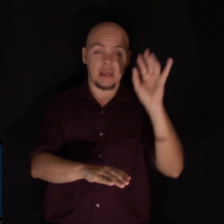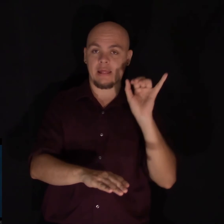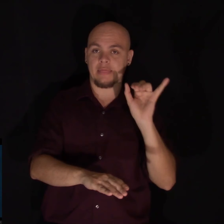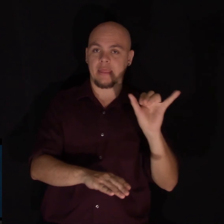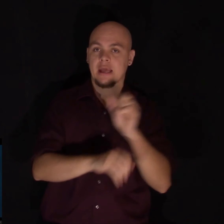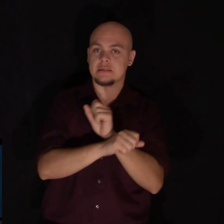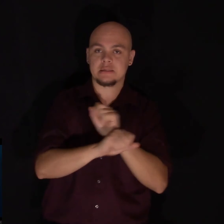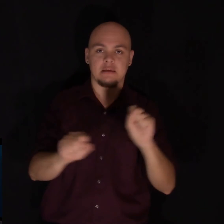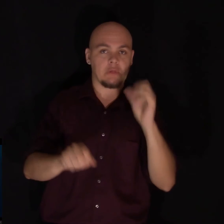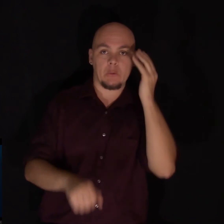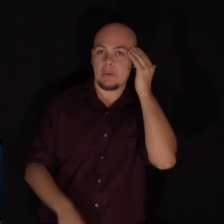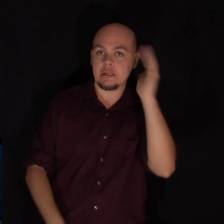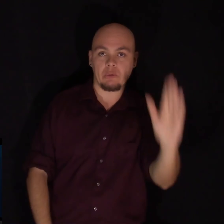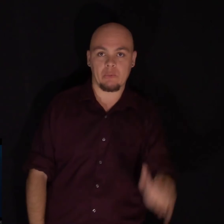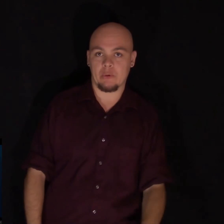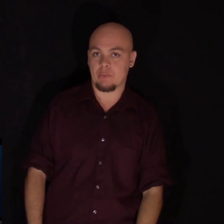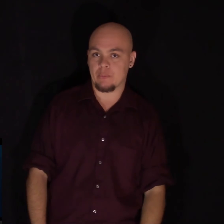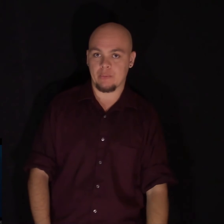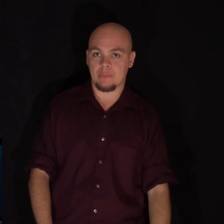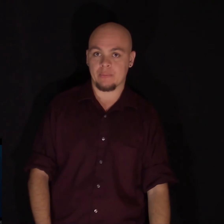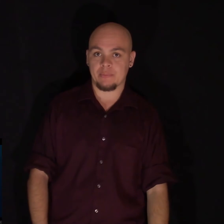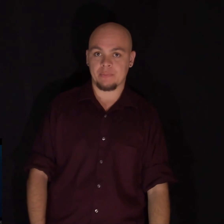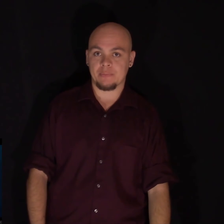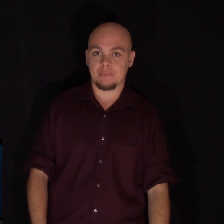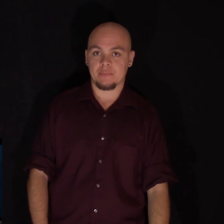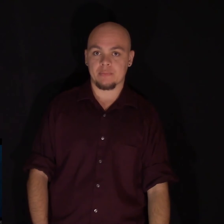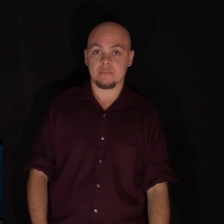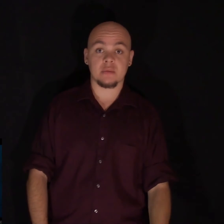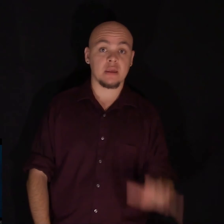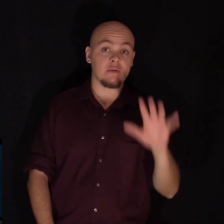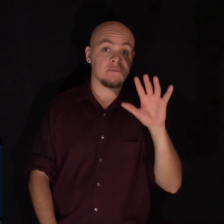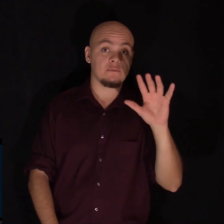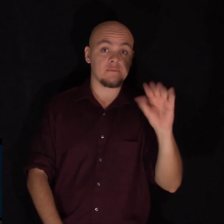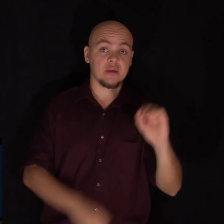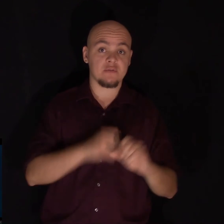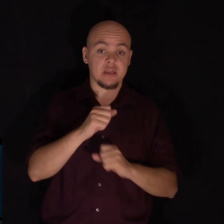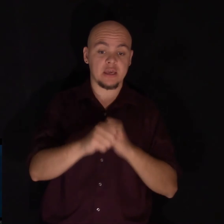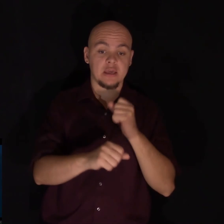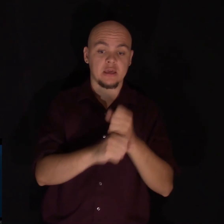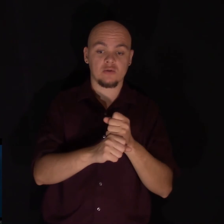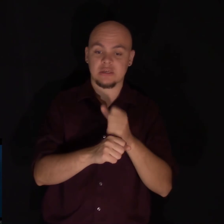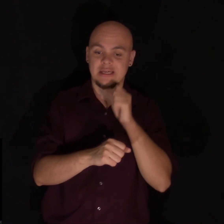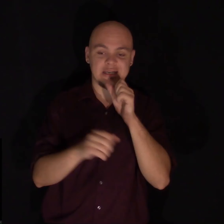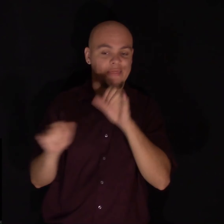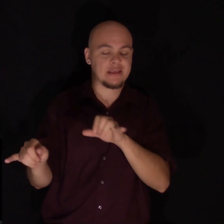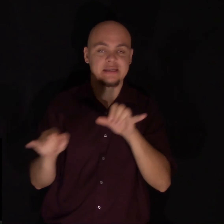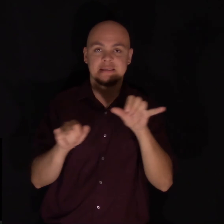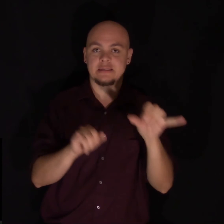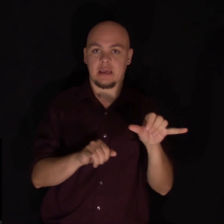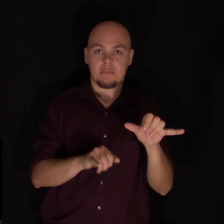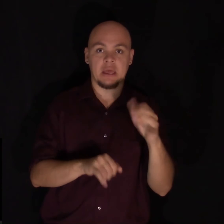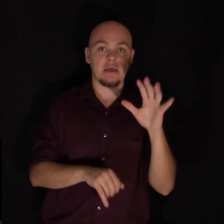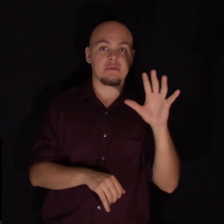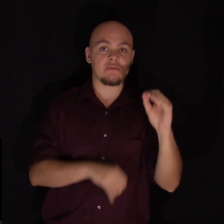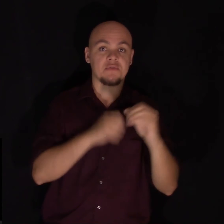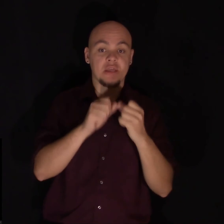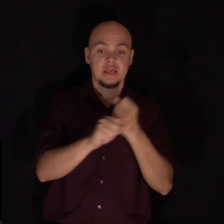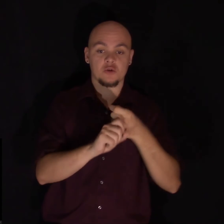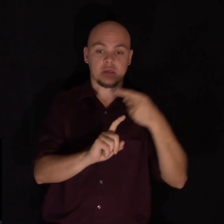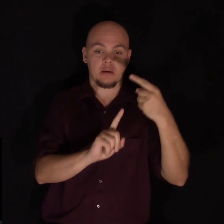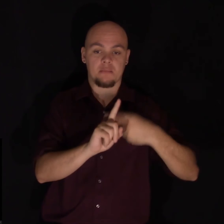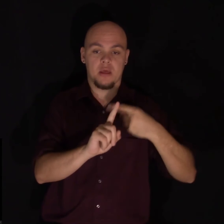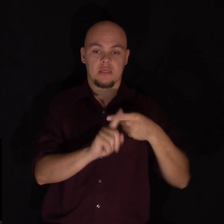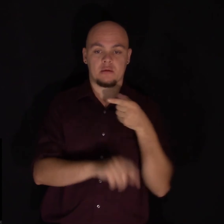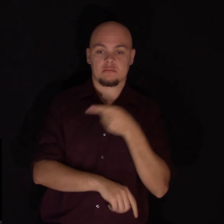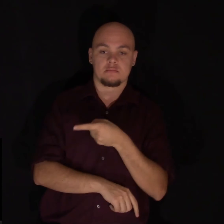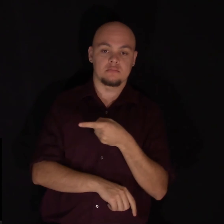safely. And if you haven't noticed, 50 years is not what it used to be. And this is 50 years in months. This is how